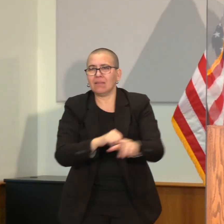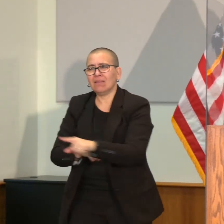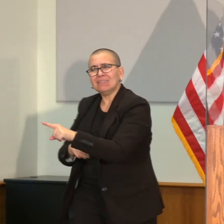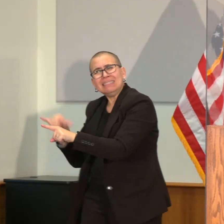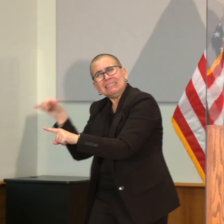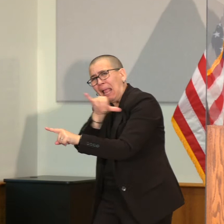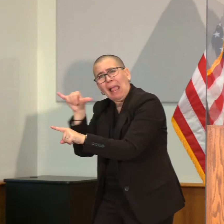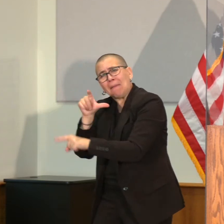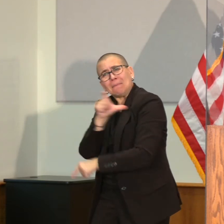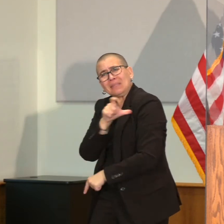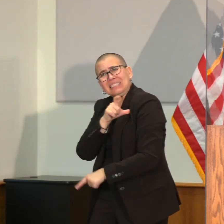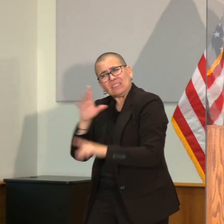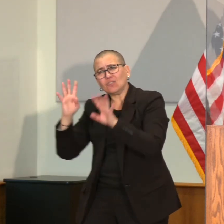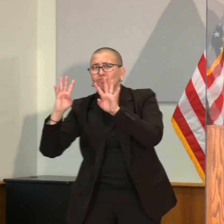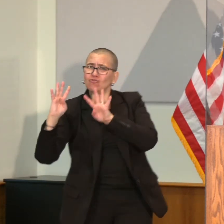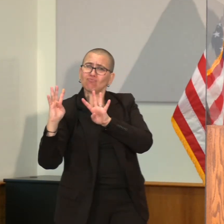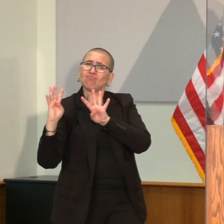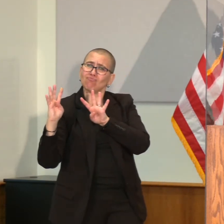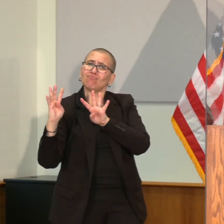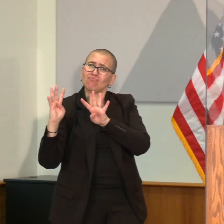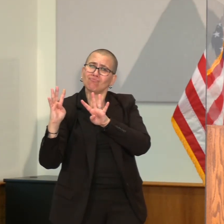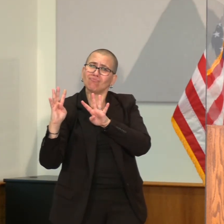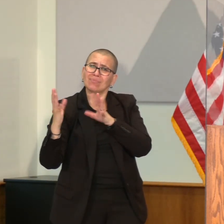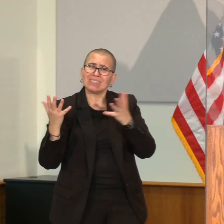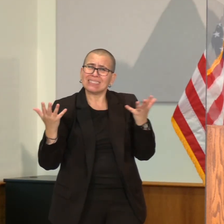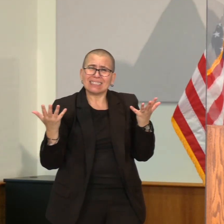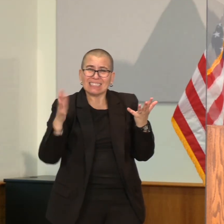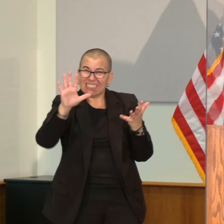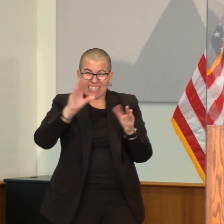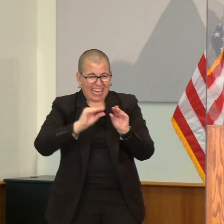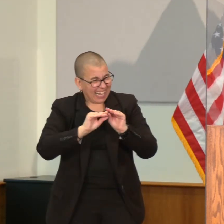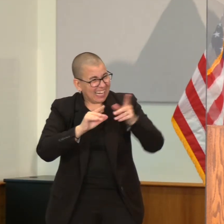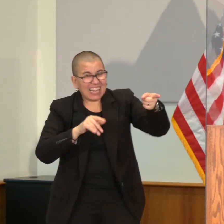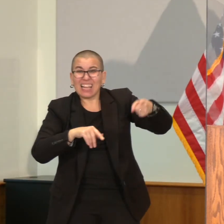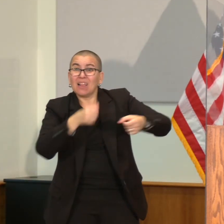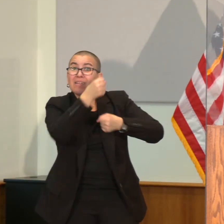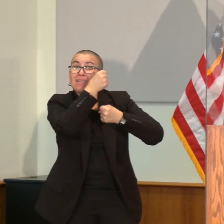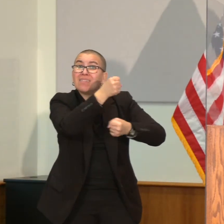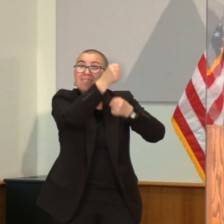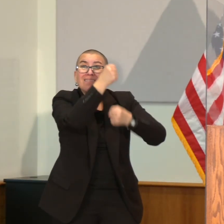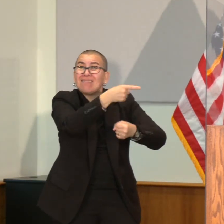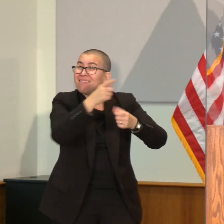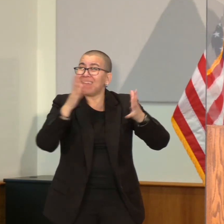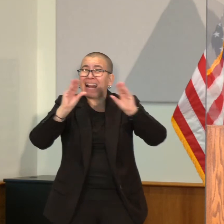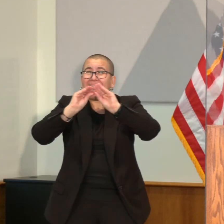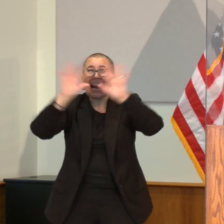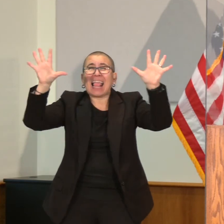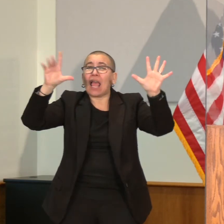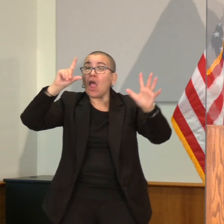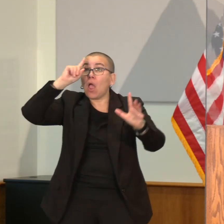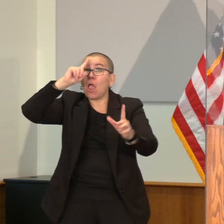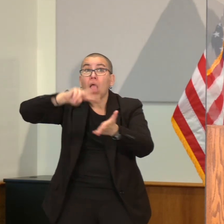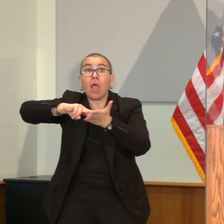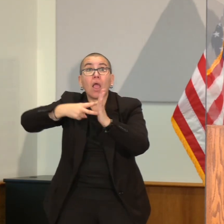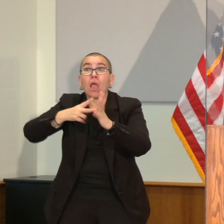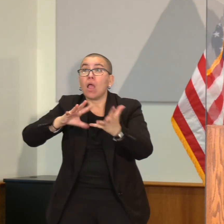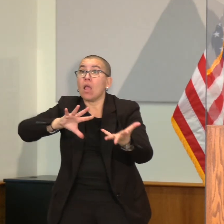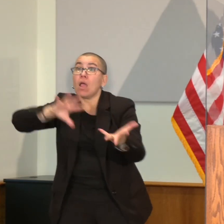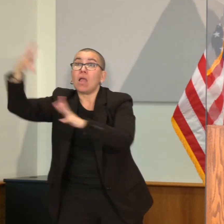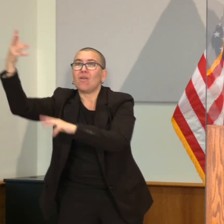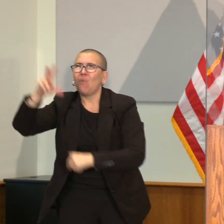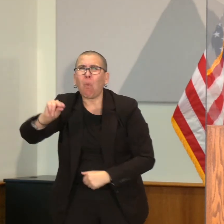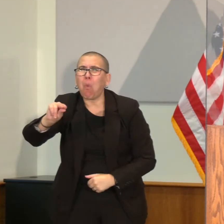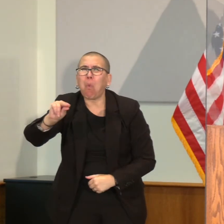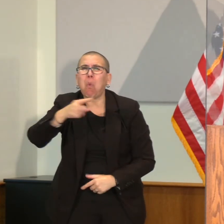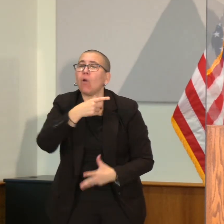were not there to cause problems. And they made that very clear. And I think once we have that understanding, I think we have the potential here. We never want to see people